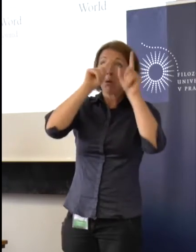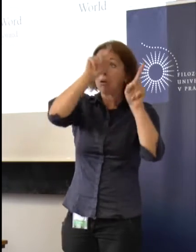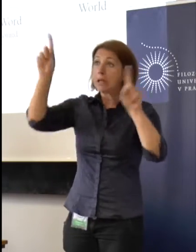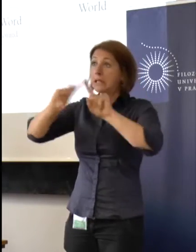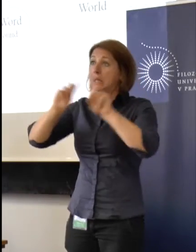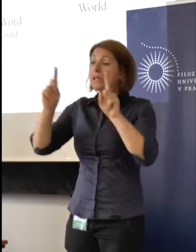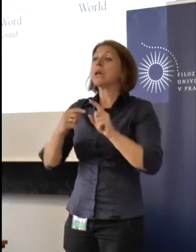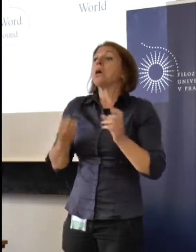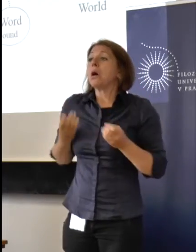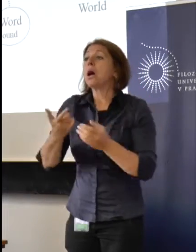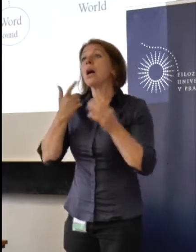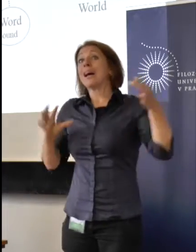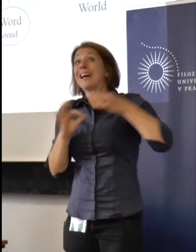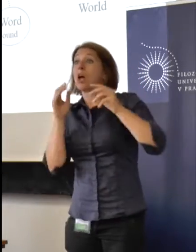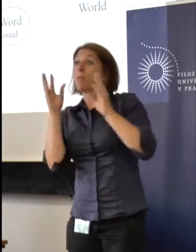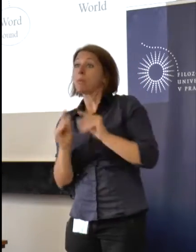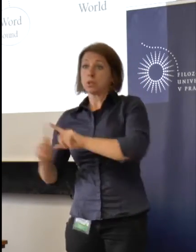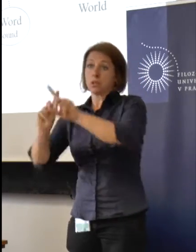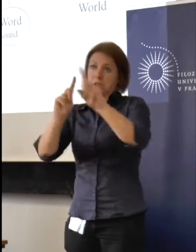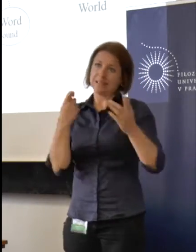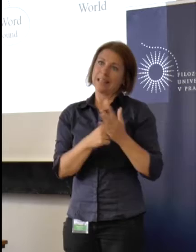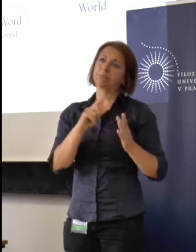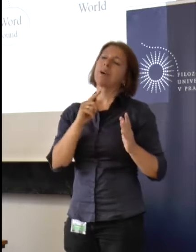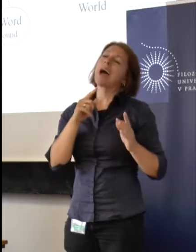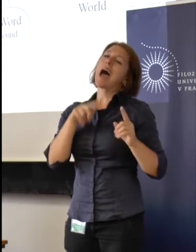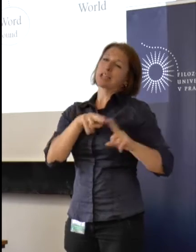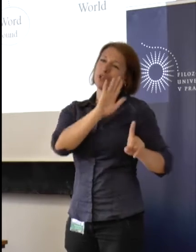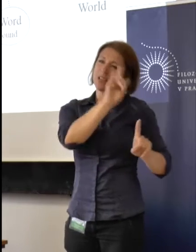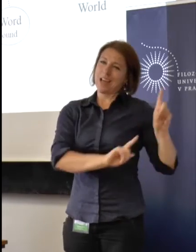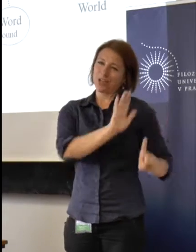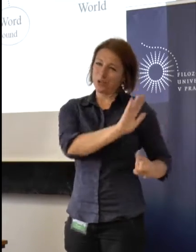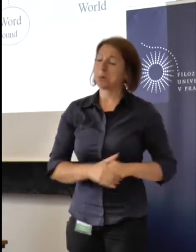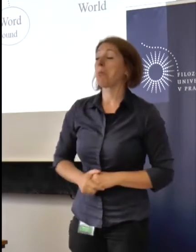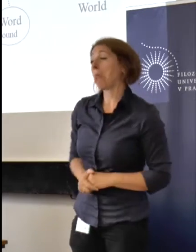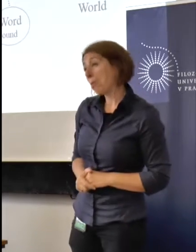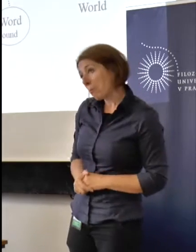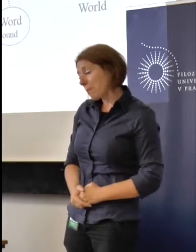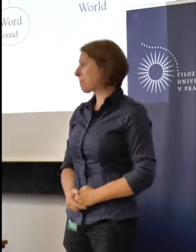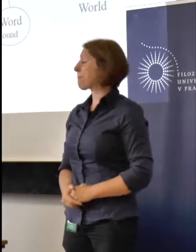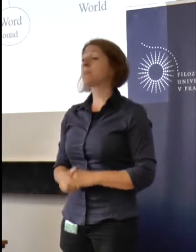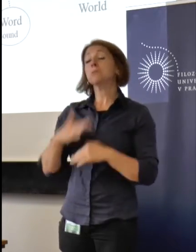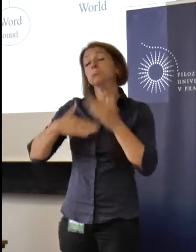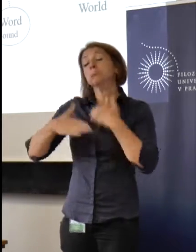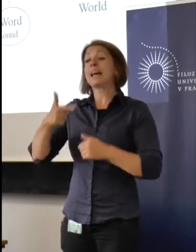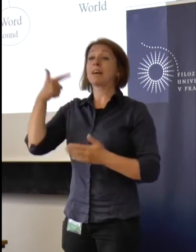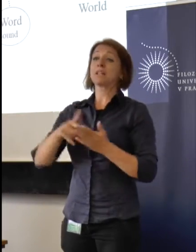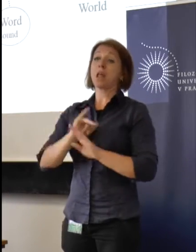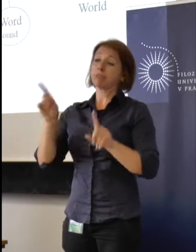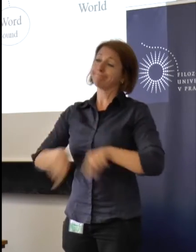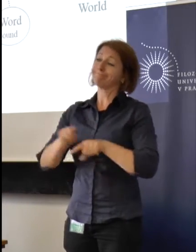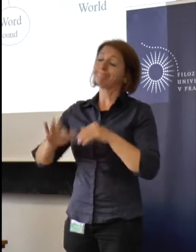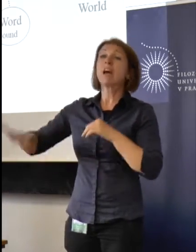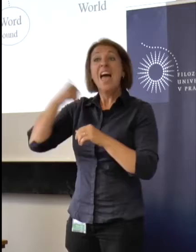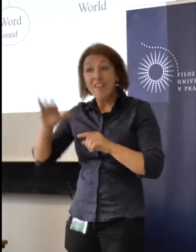De Interpretatione, so 2,000 years before our time. And this is what Europe thought during the centuries. And here comes Leibniz,